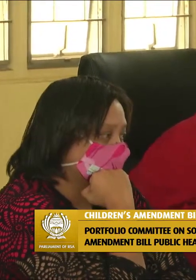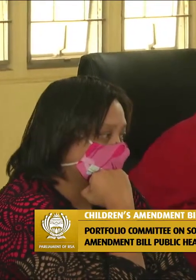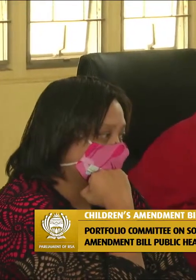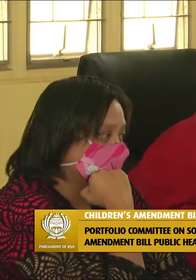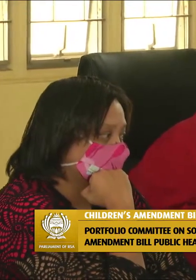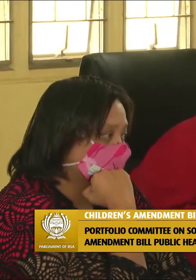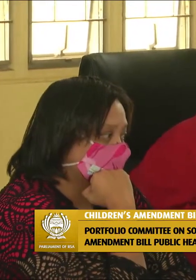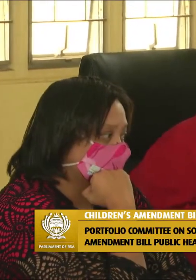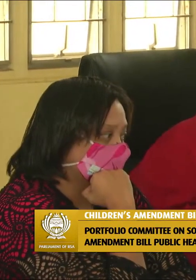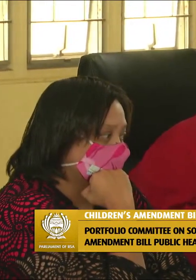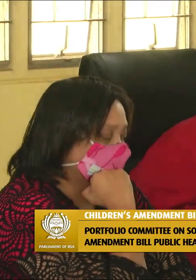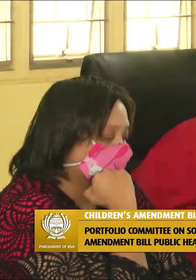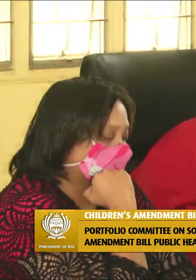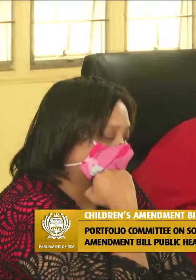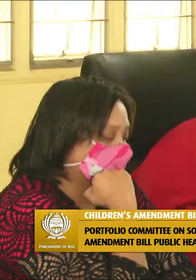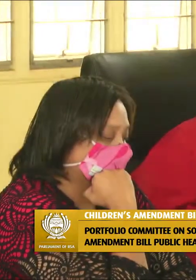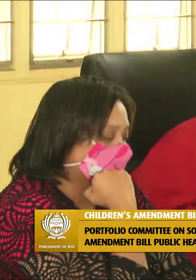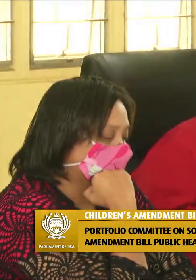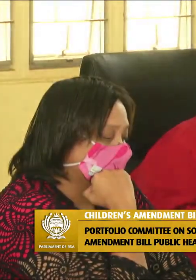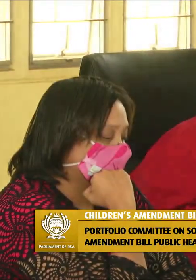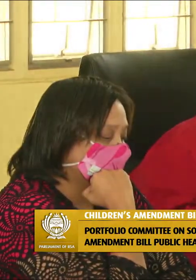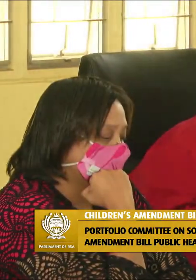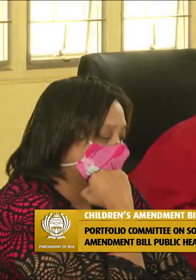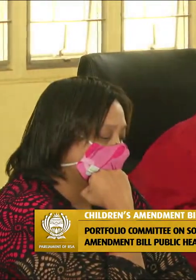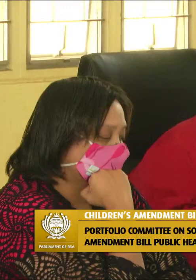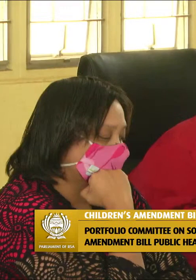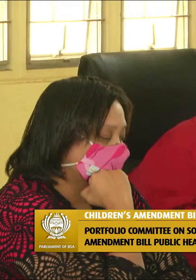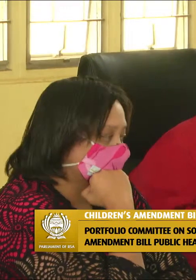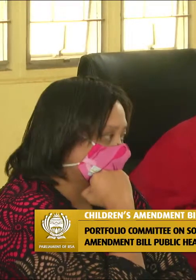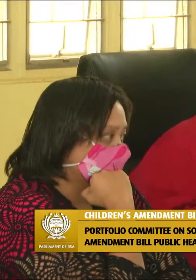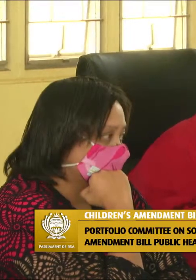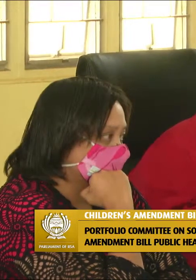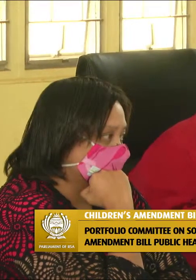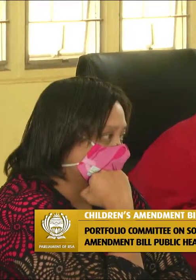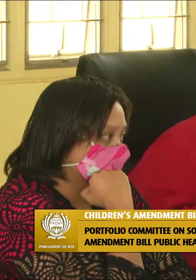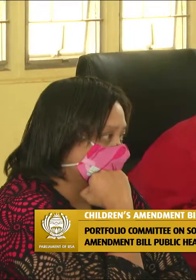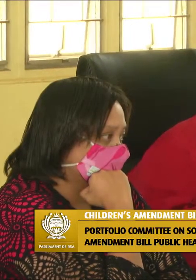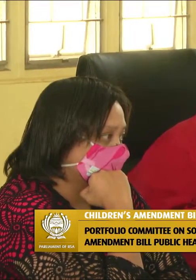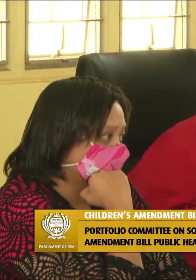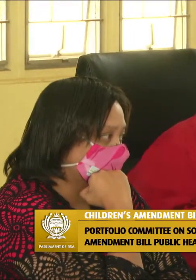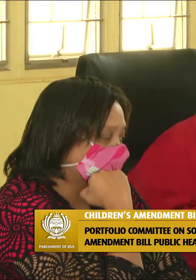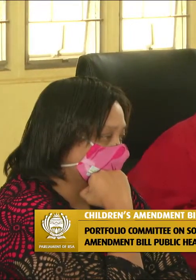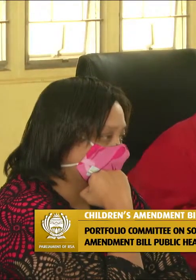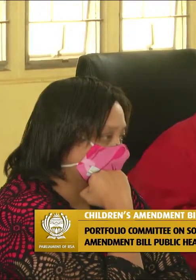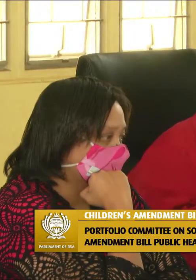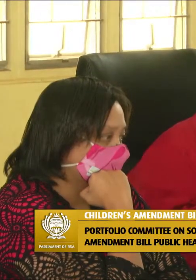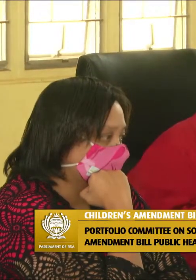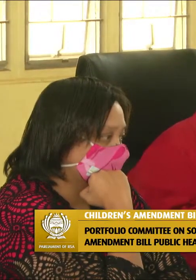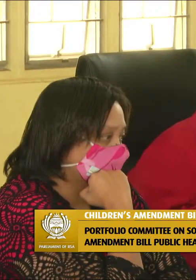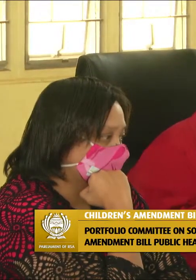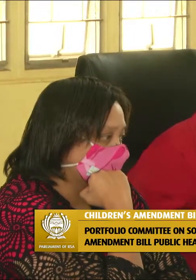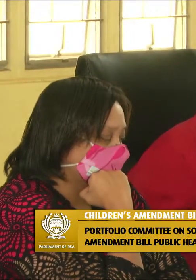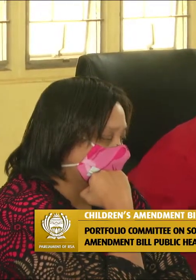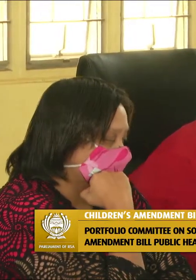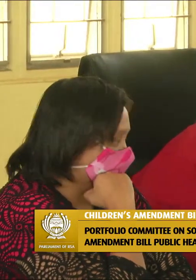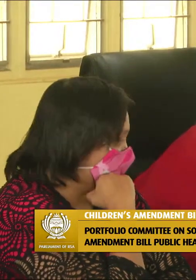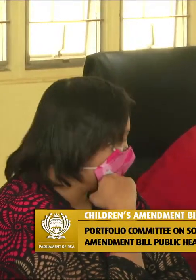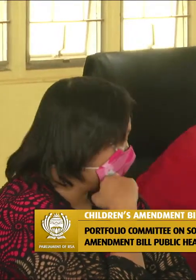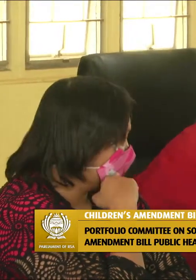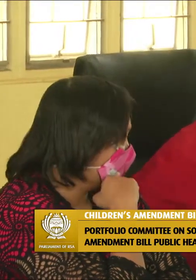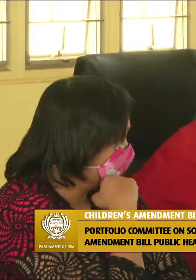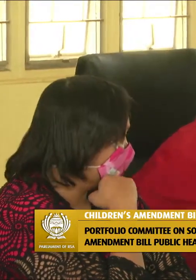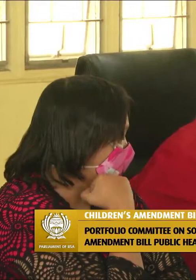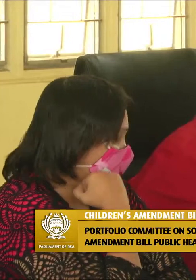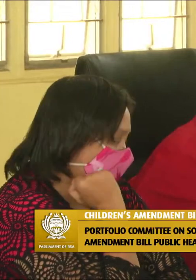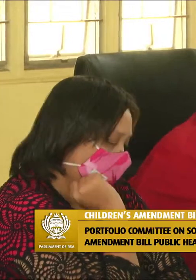his child again? Because right now that father being denied, the right to his child.